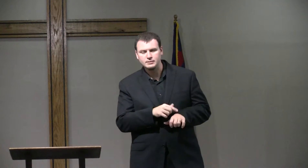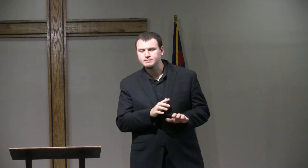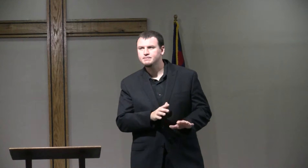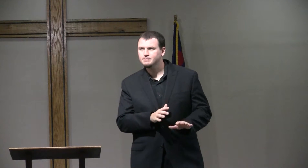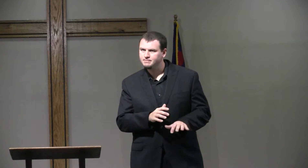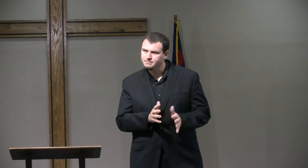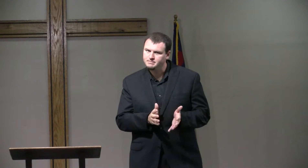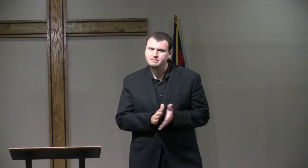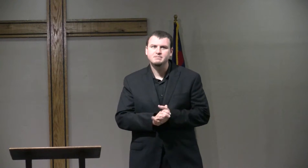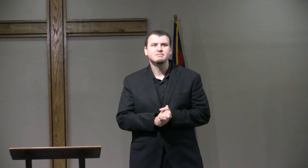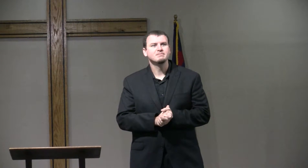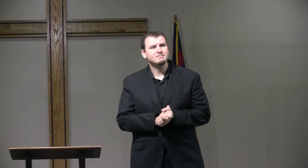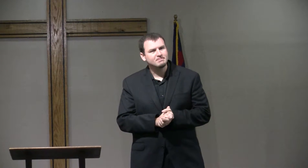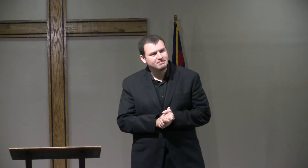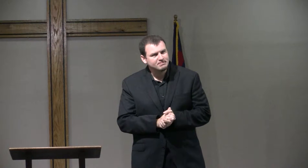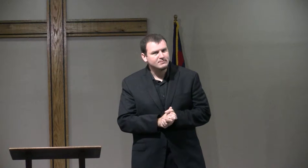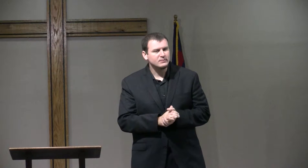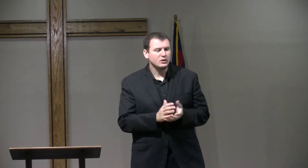No, she'll say, I need time.